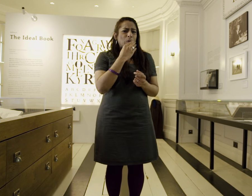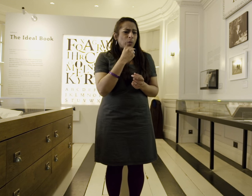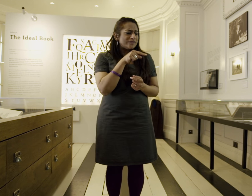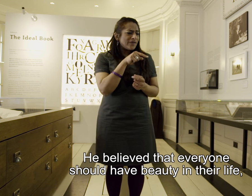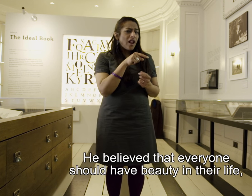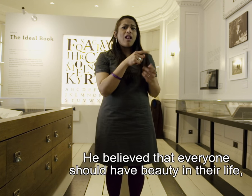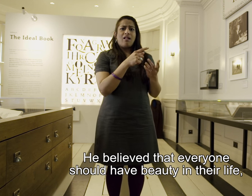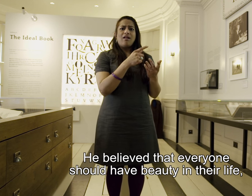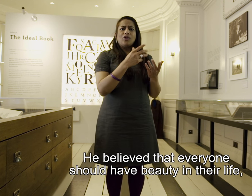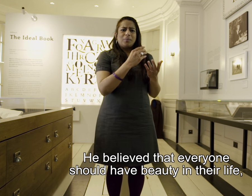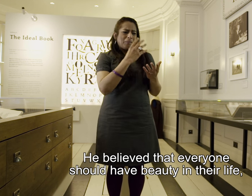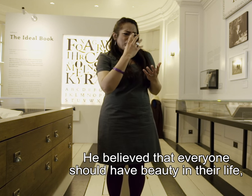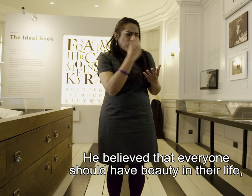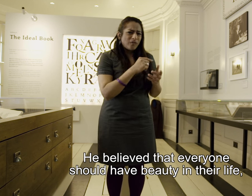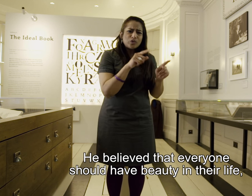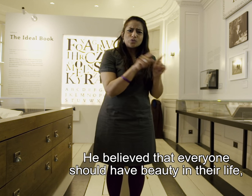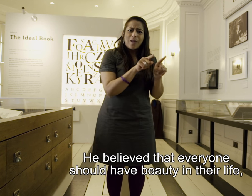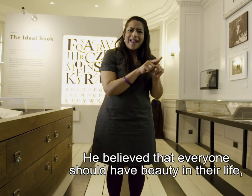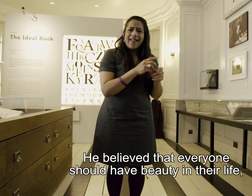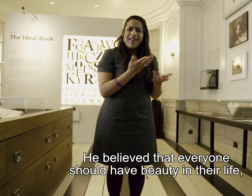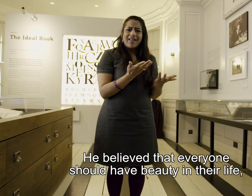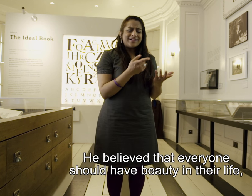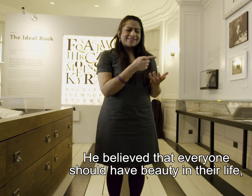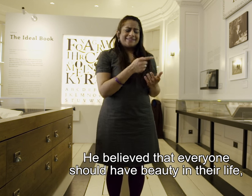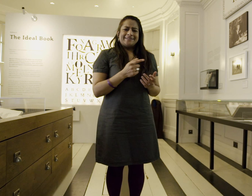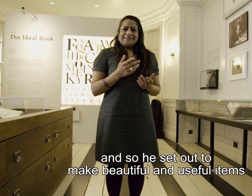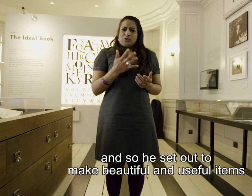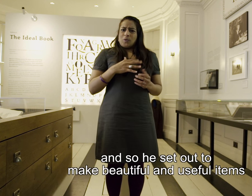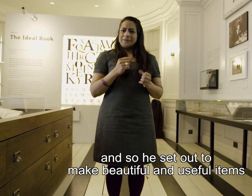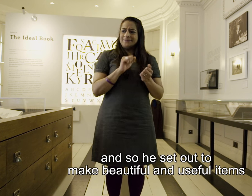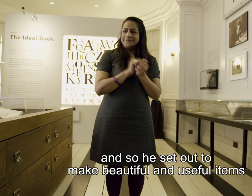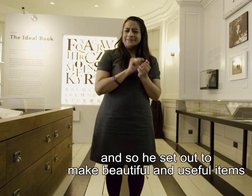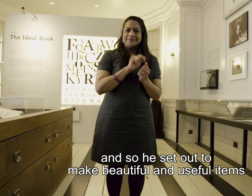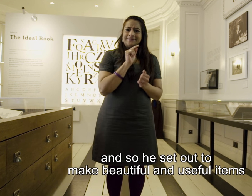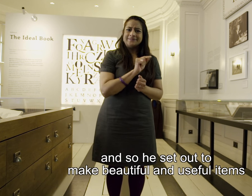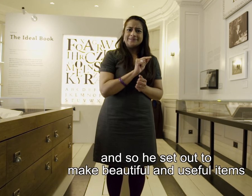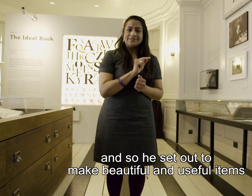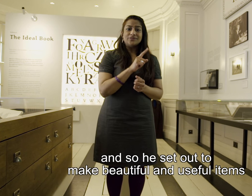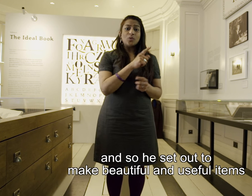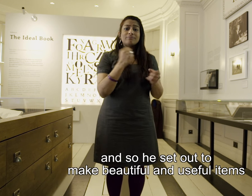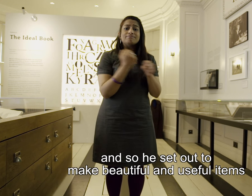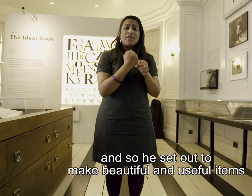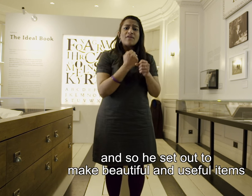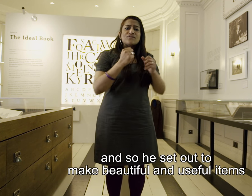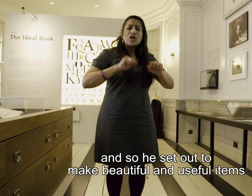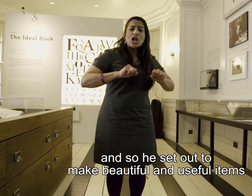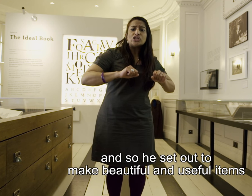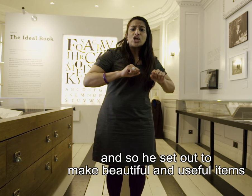he believed that everyone should have beauty in their life and so he set out to making beautiful and useful items